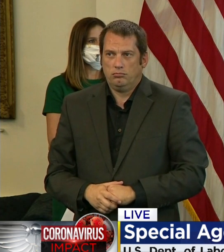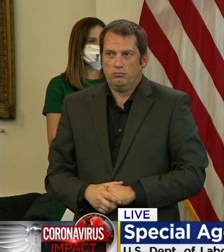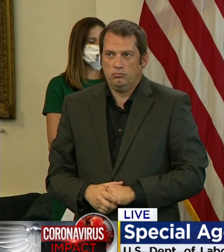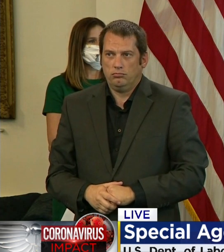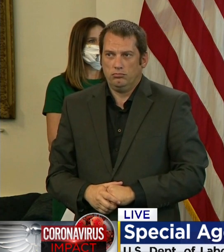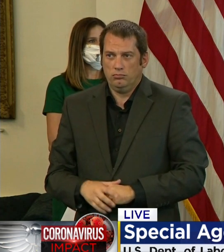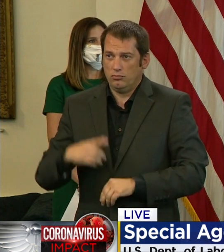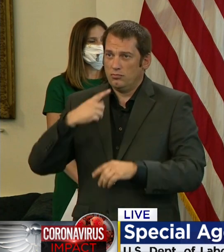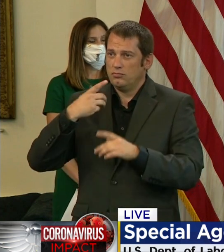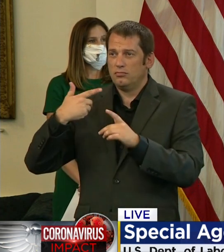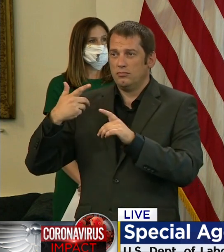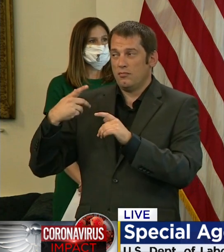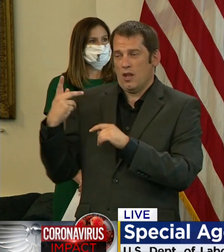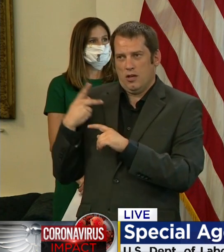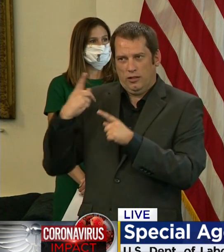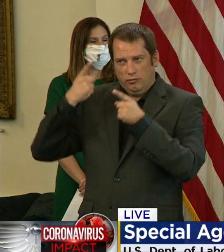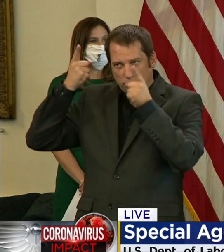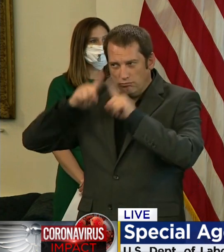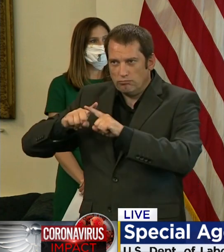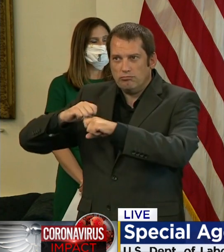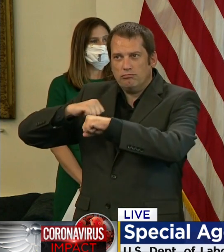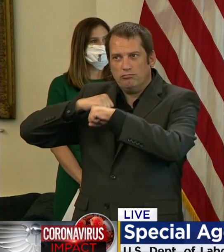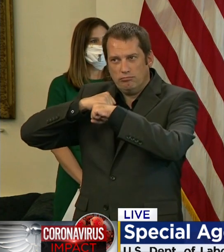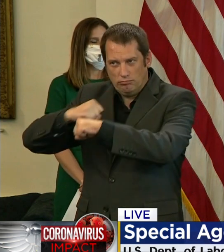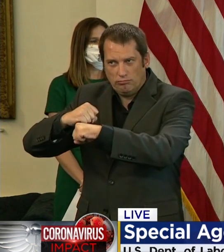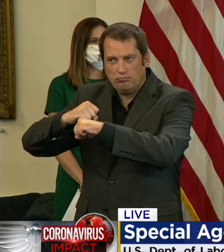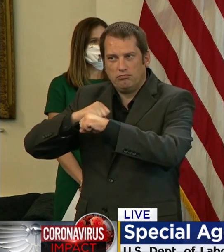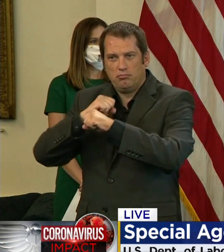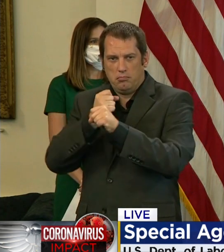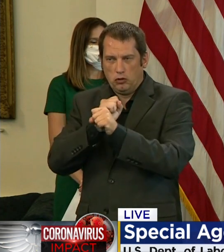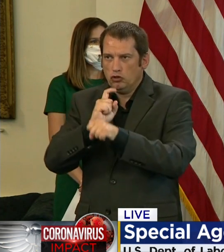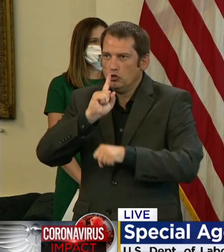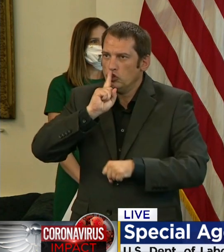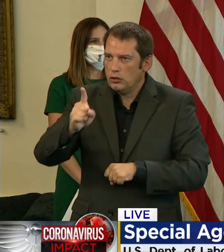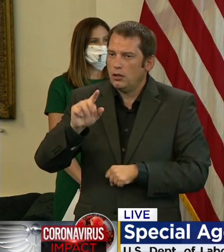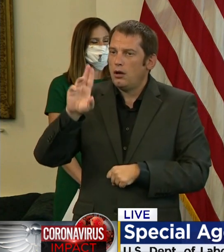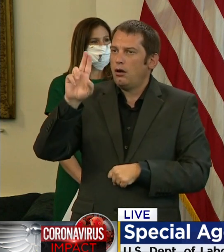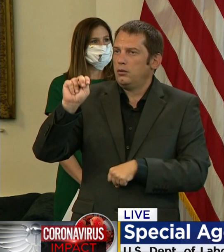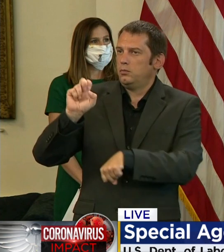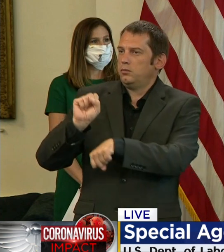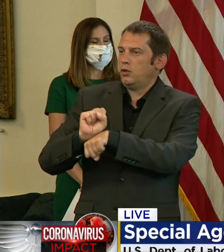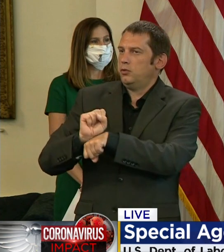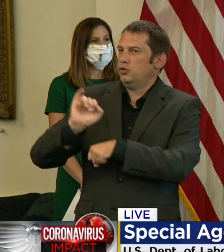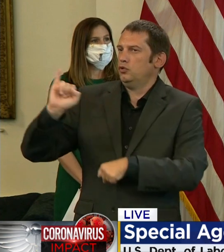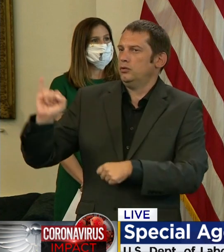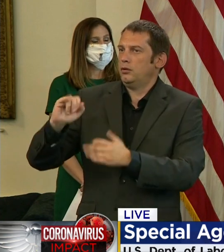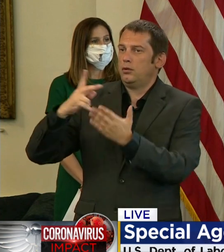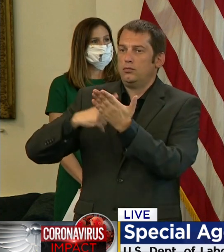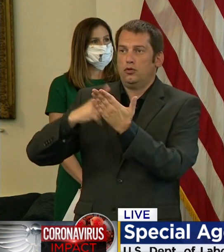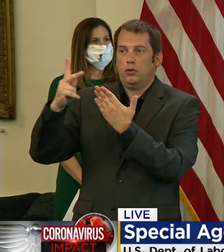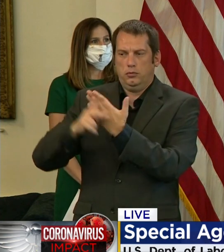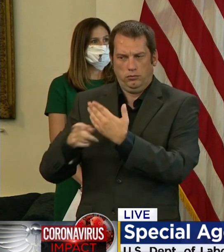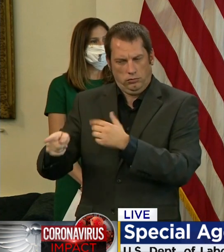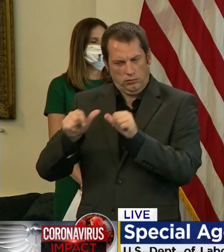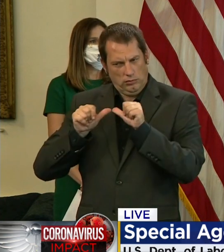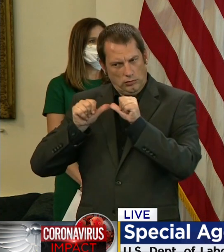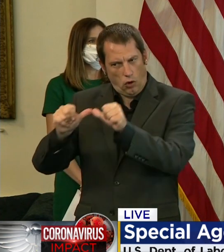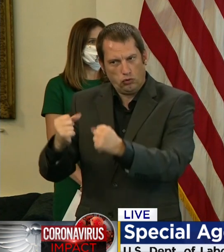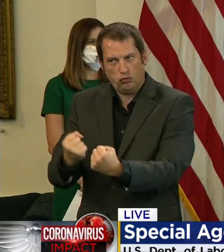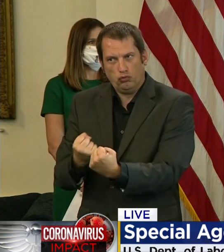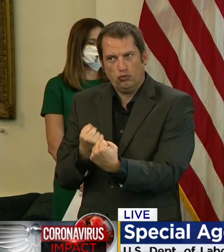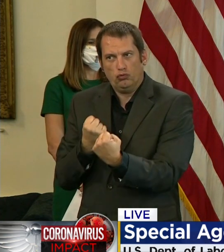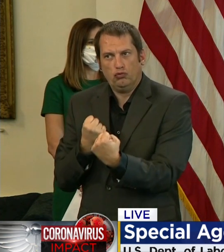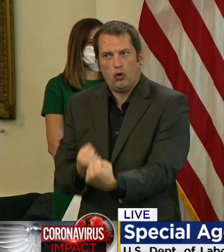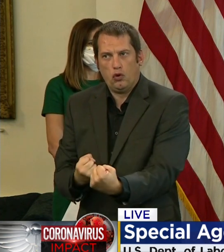of the unemployment insurance program. In closing, I personally wanted to commend Secretary Robinson and her team. The